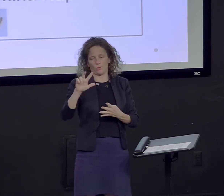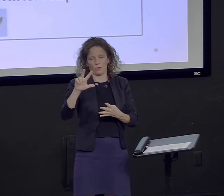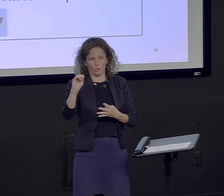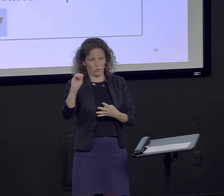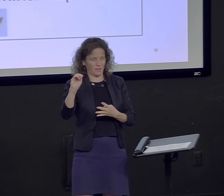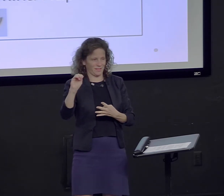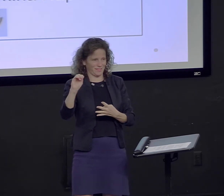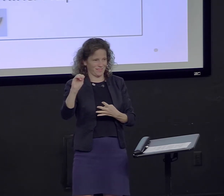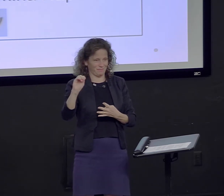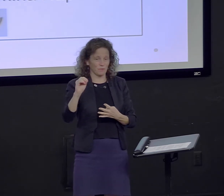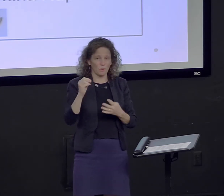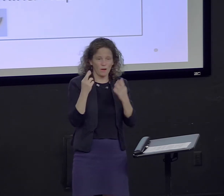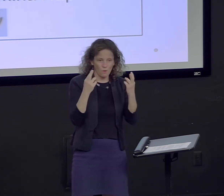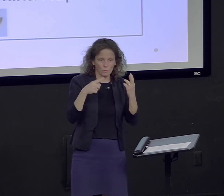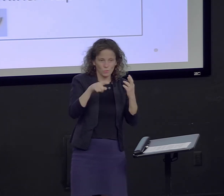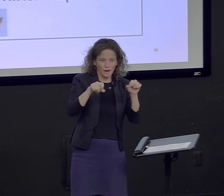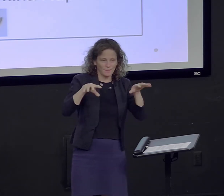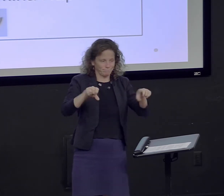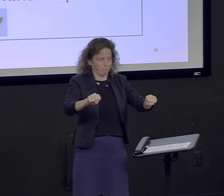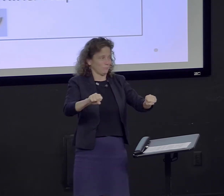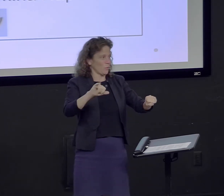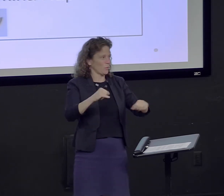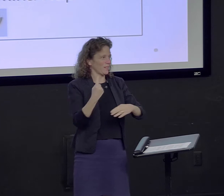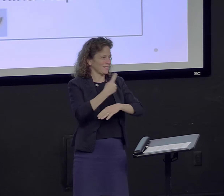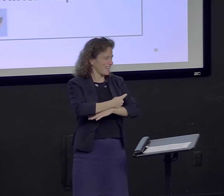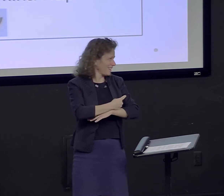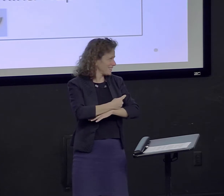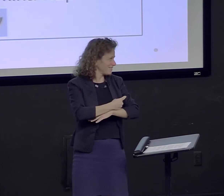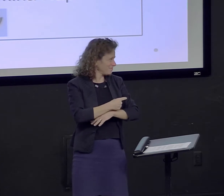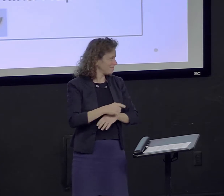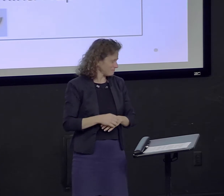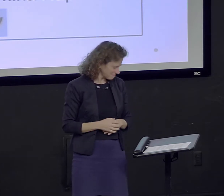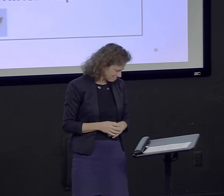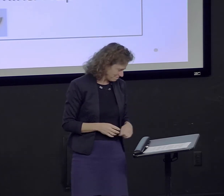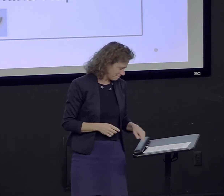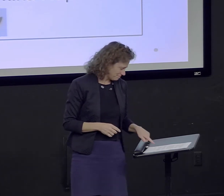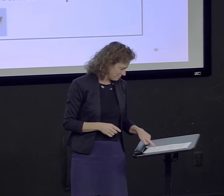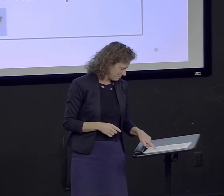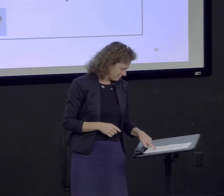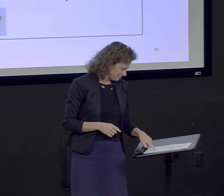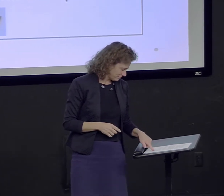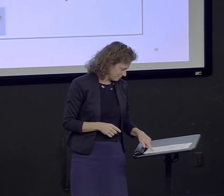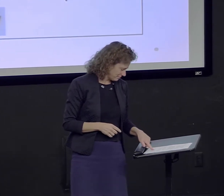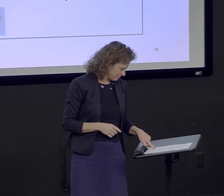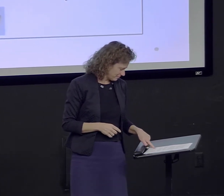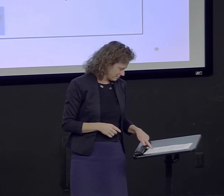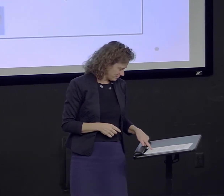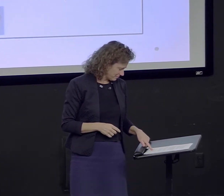28th through 30th of 2014. Please hold that date in your calendar so that you can attend.